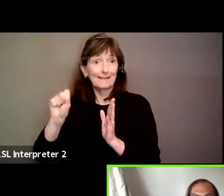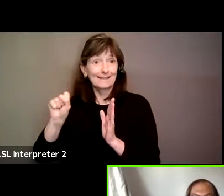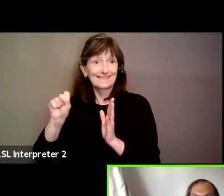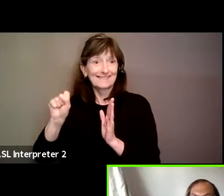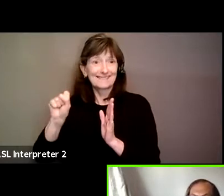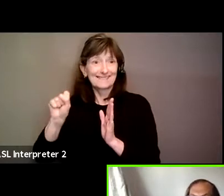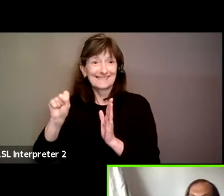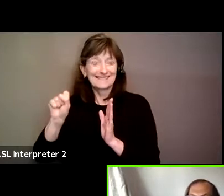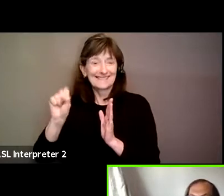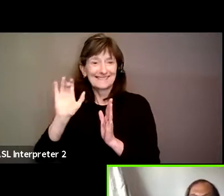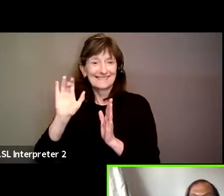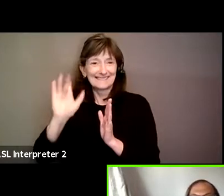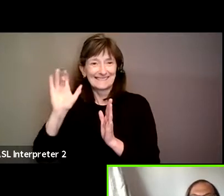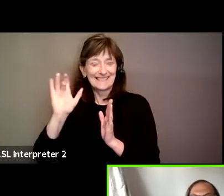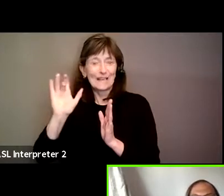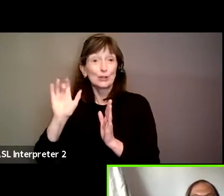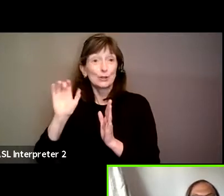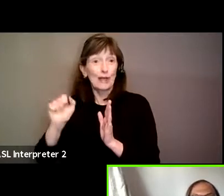then